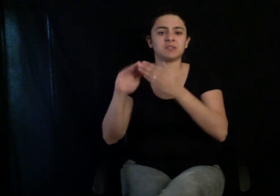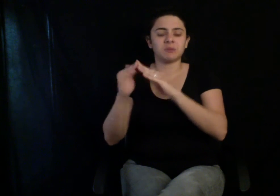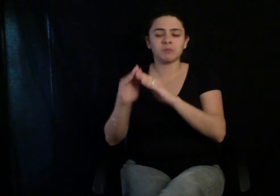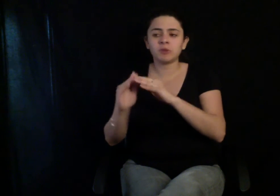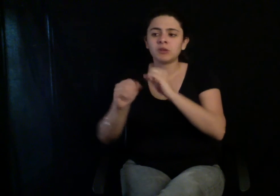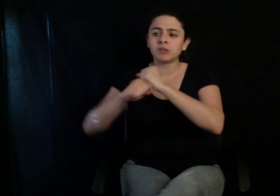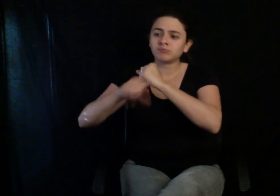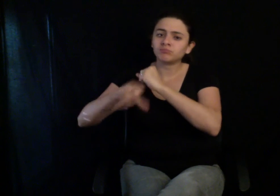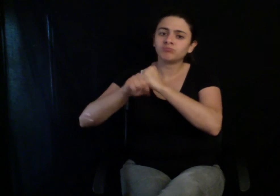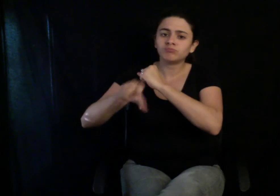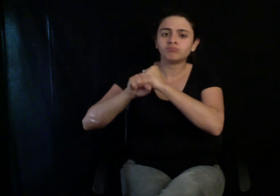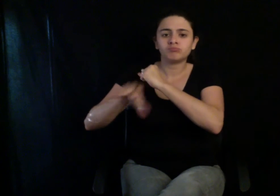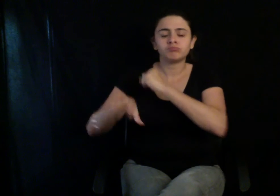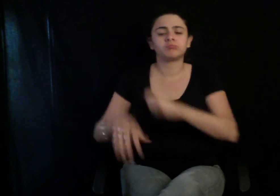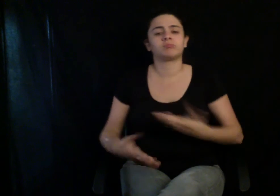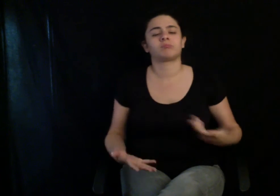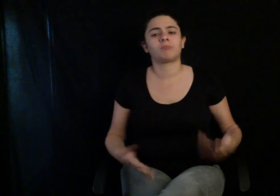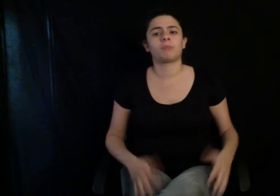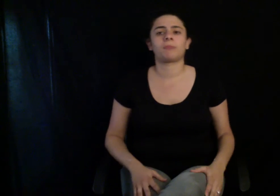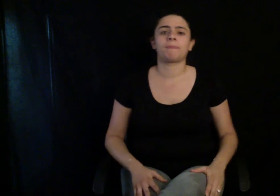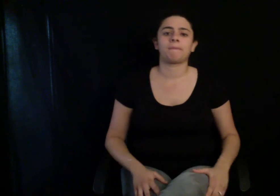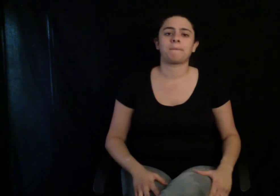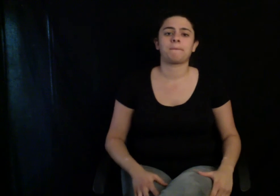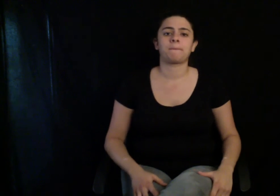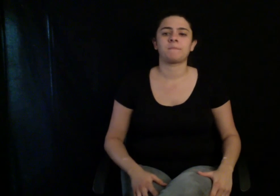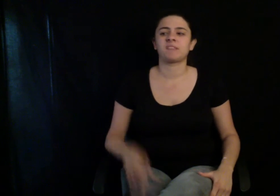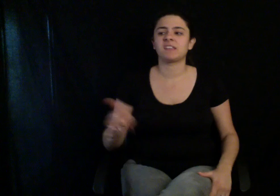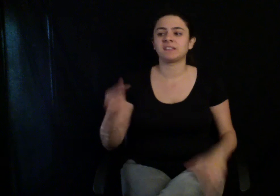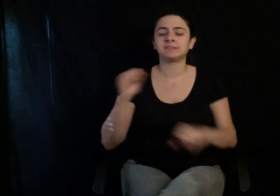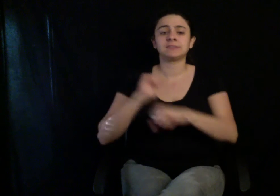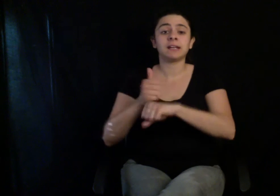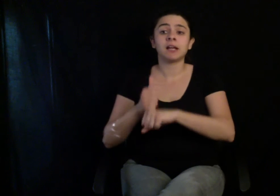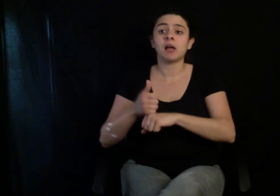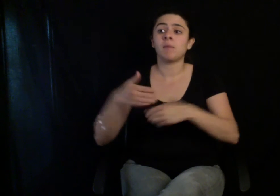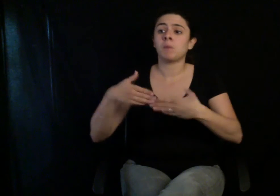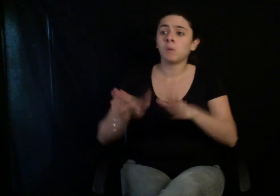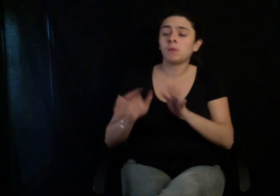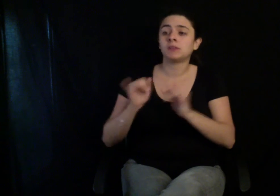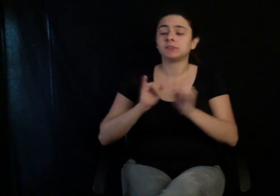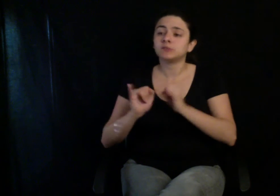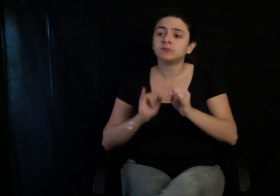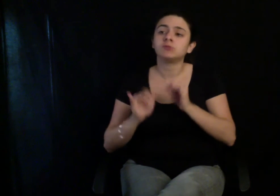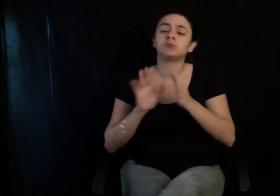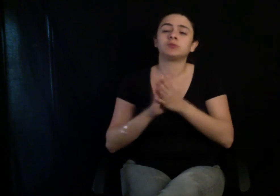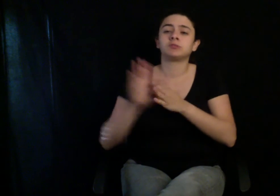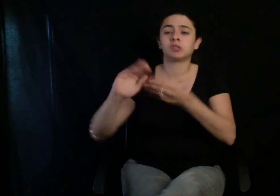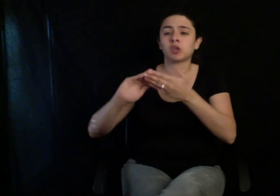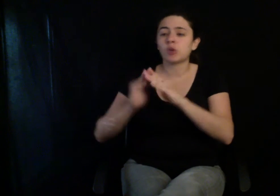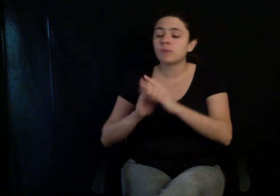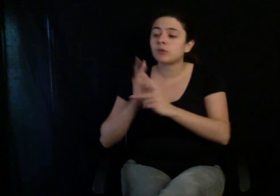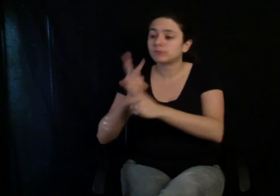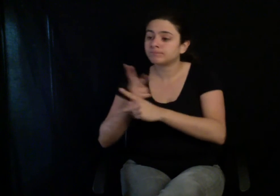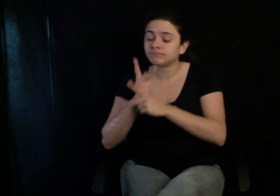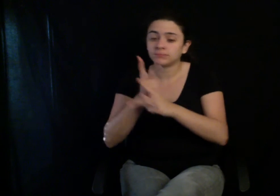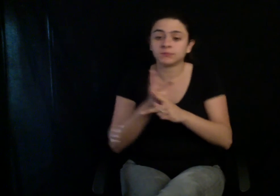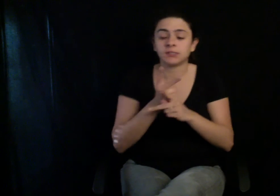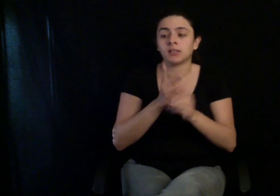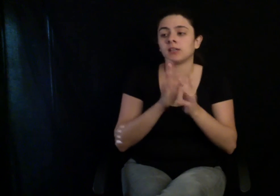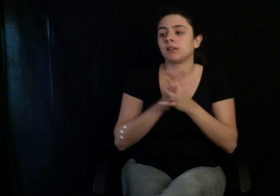publicists for these actors on the shows and setting up AMAs and moderating and creating roles and really tailoring and branding